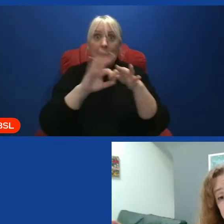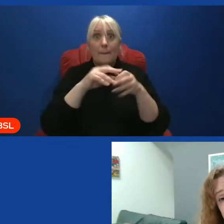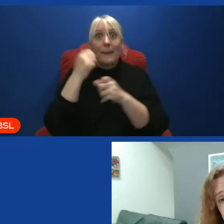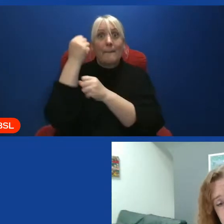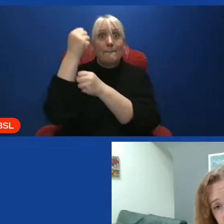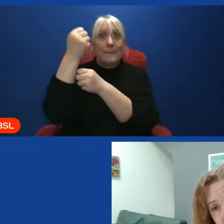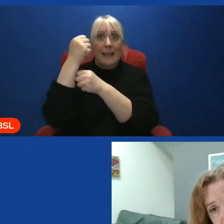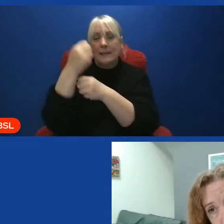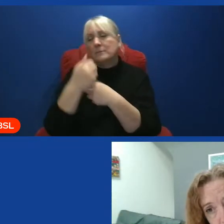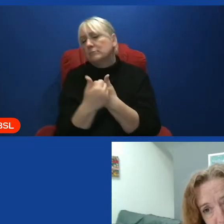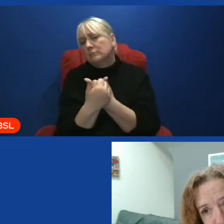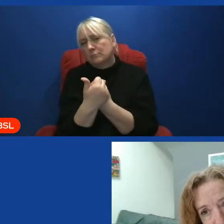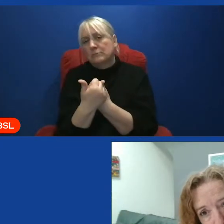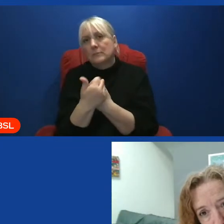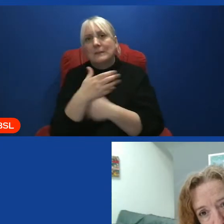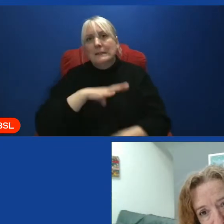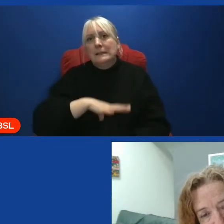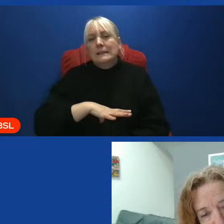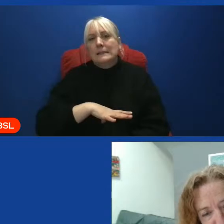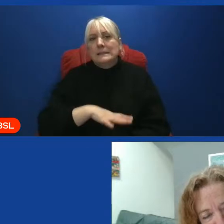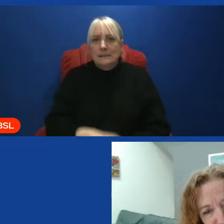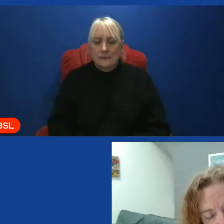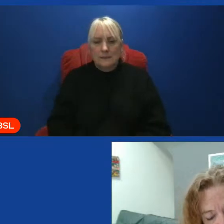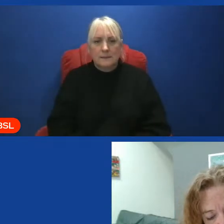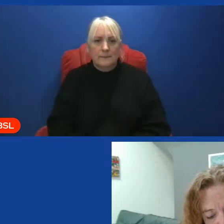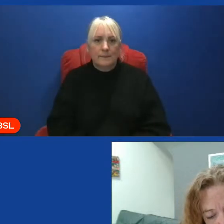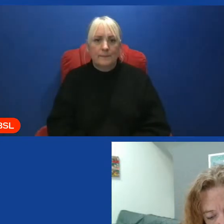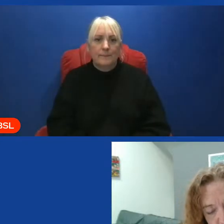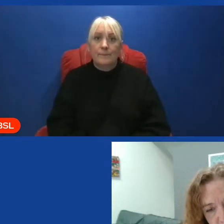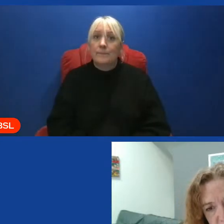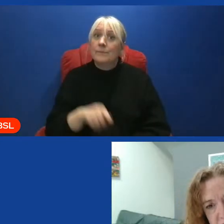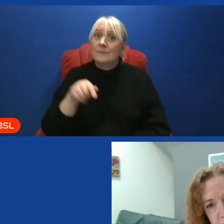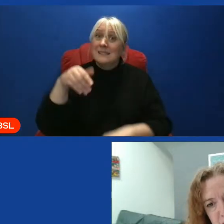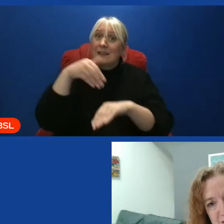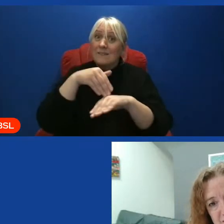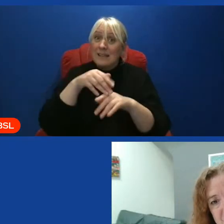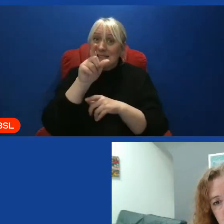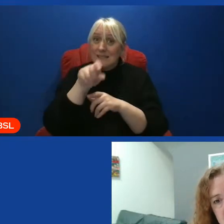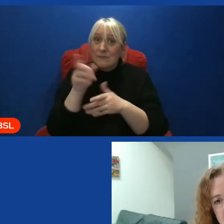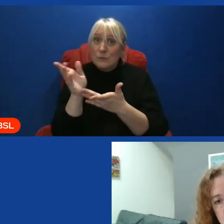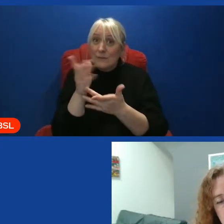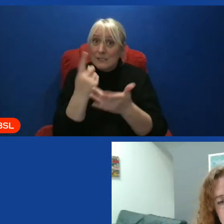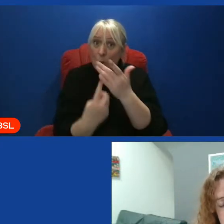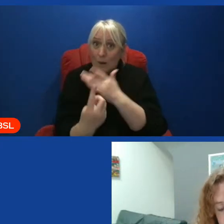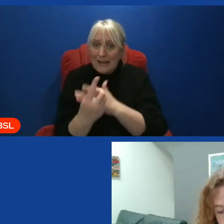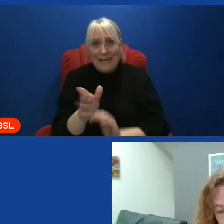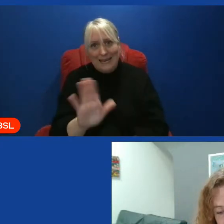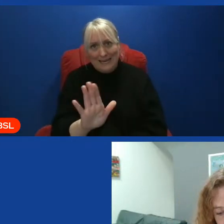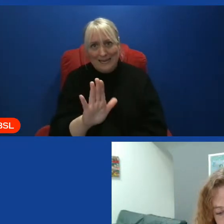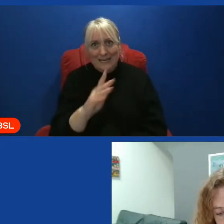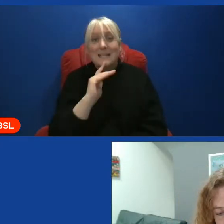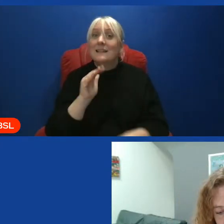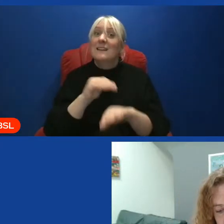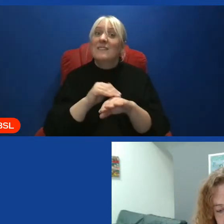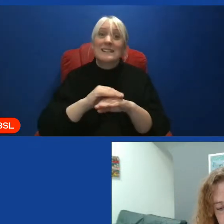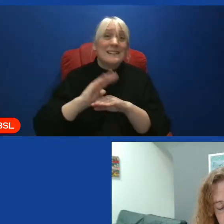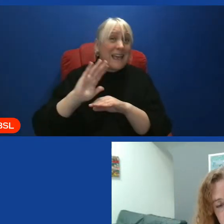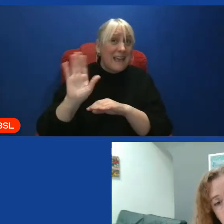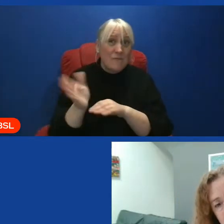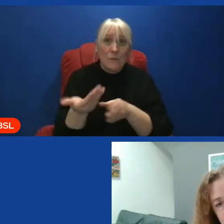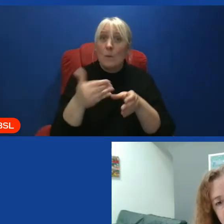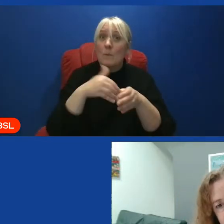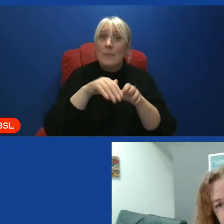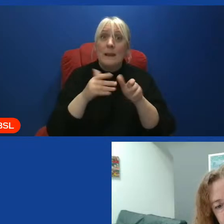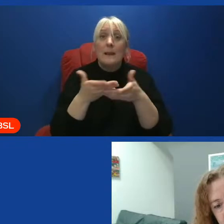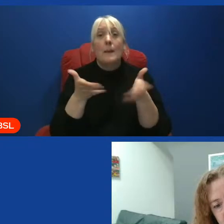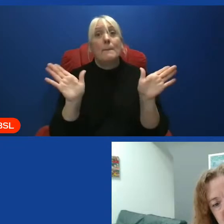that's the headline. But that, of course, doesn't just impact civil servants. It impacts everybody within the public sector. And it's